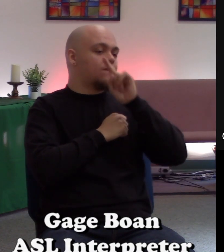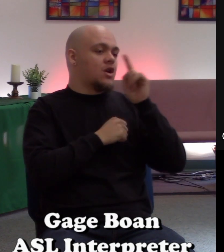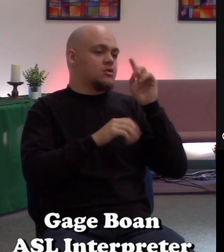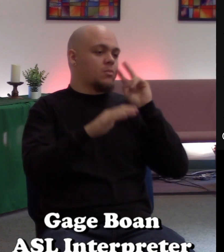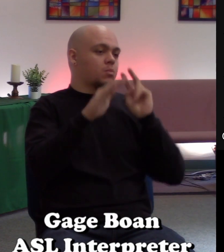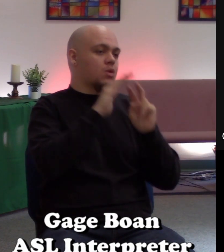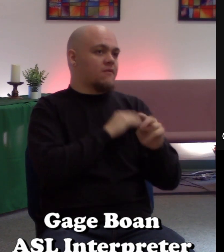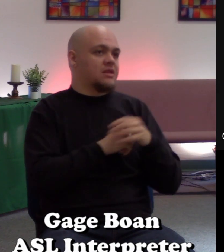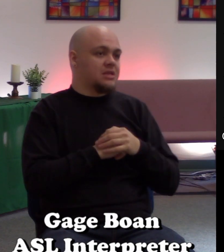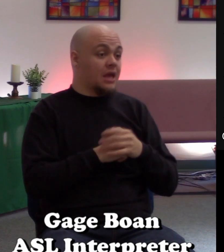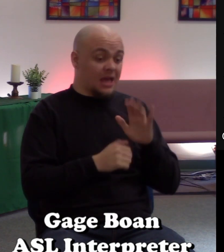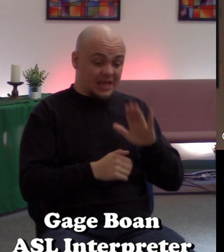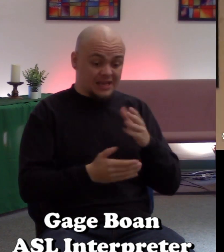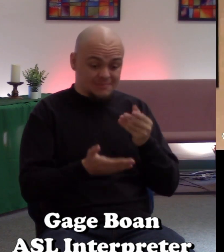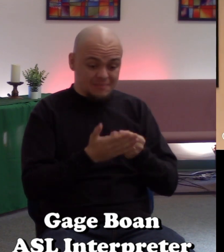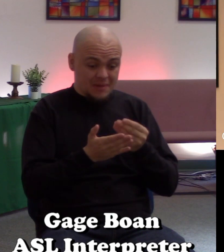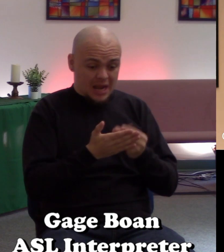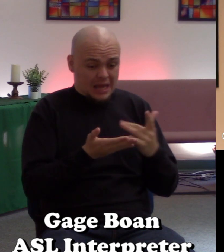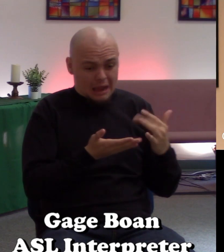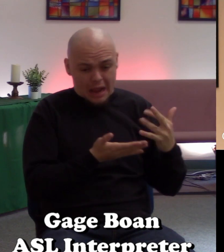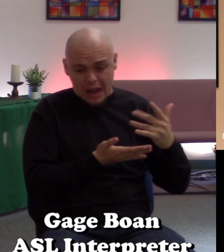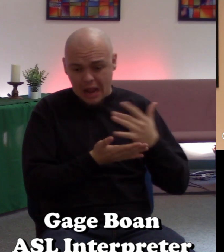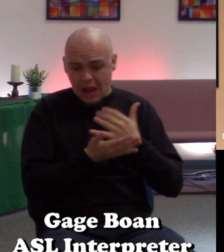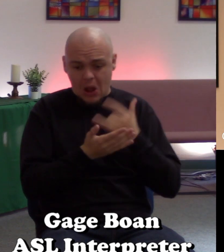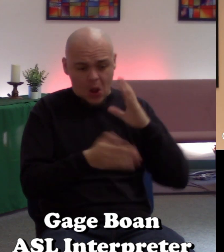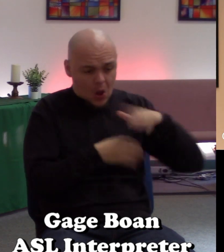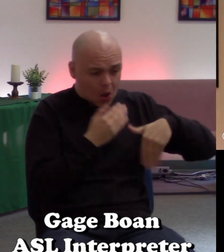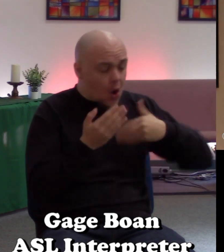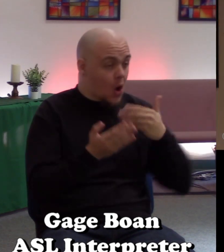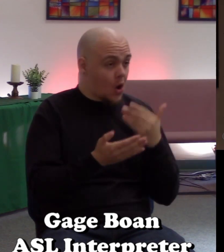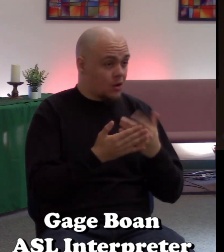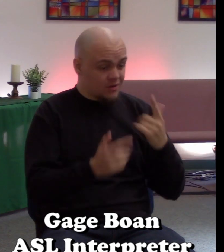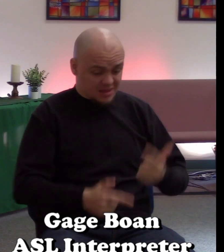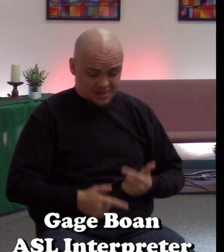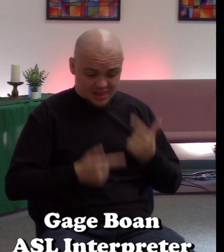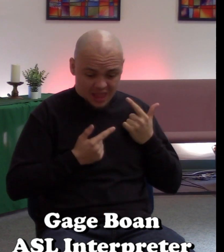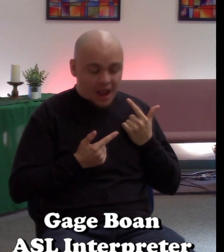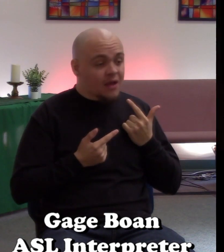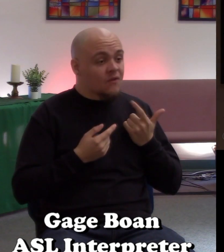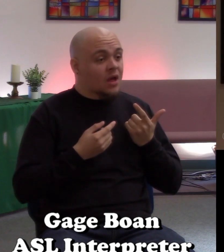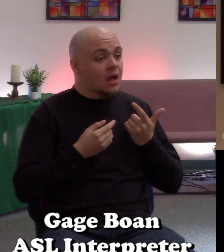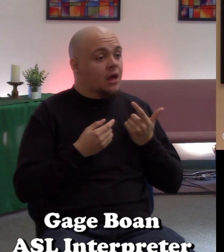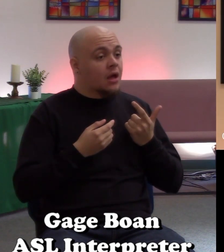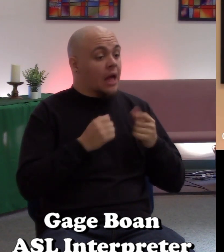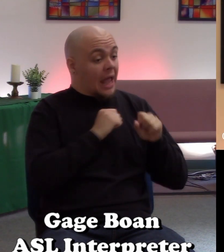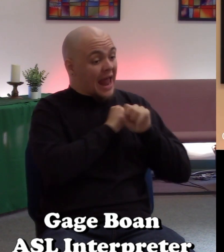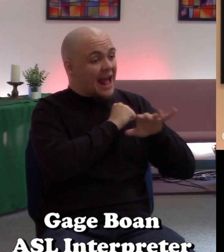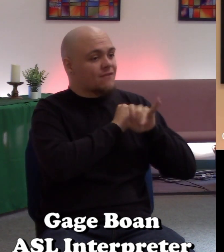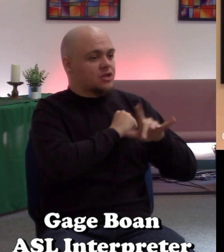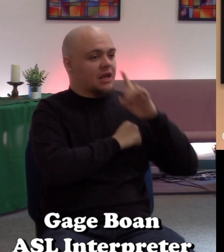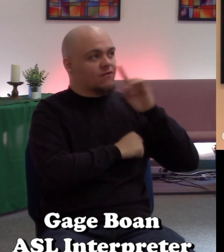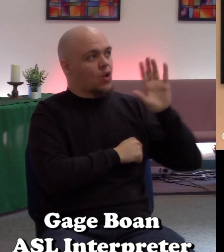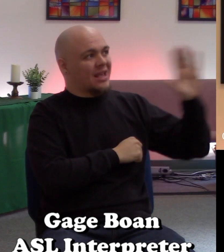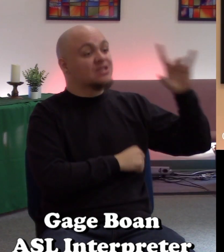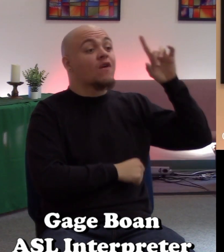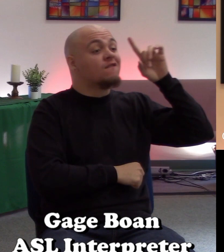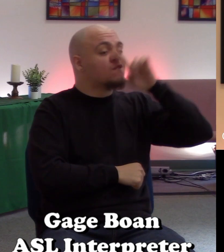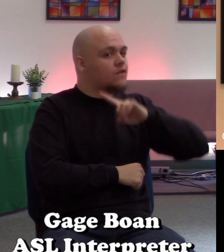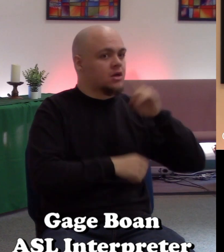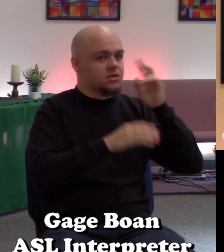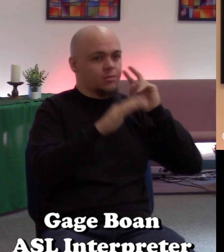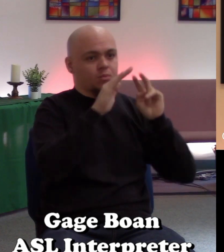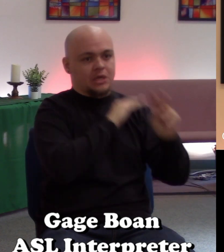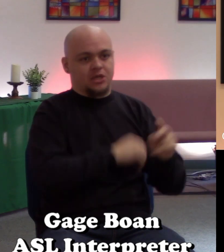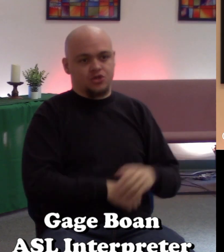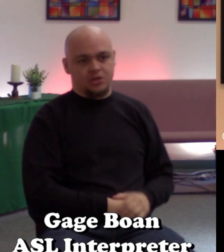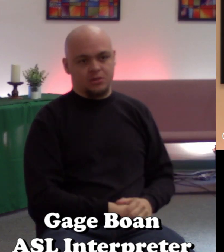his entire life savings, went into financial ruin because he believed